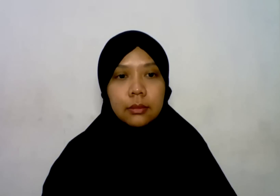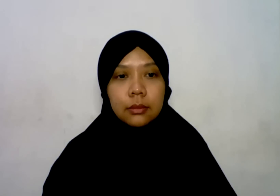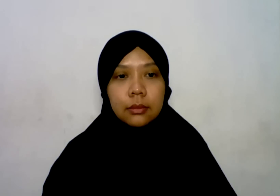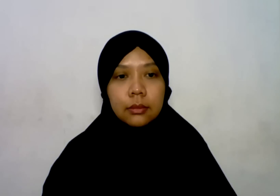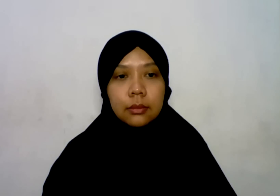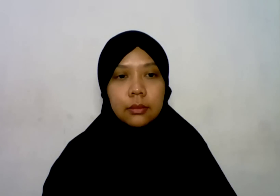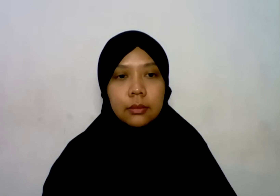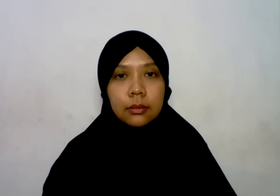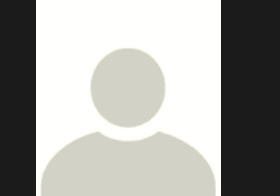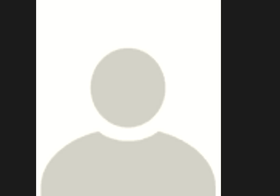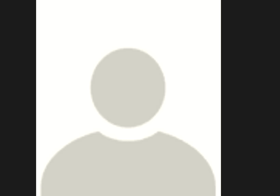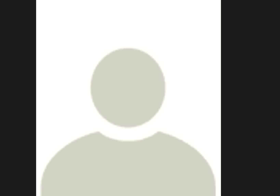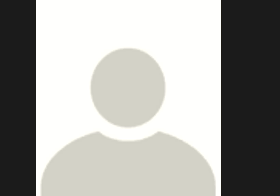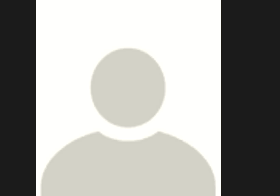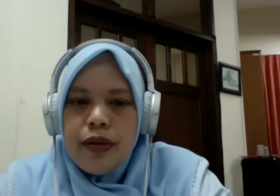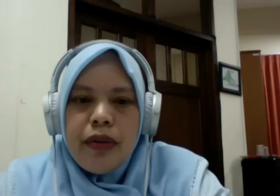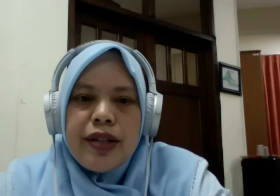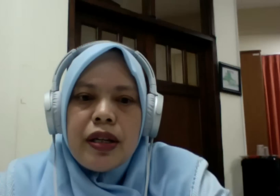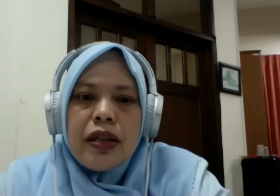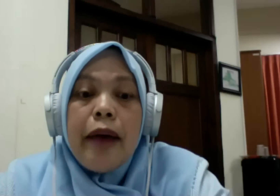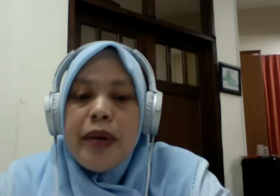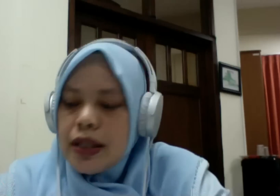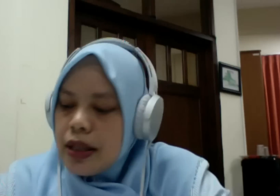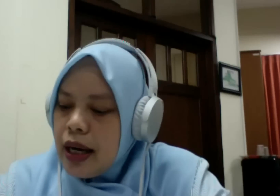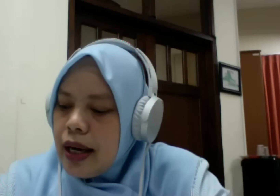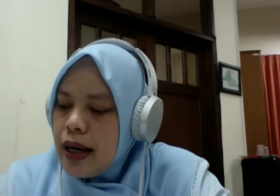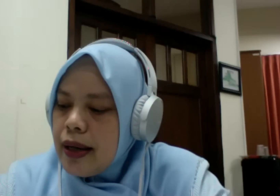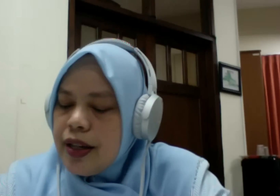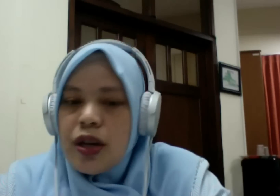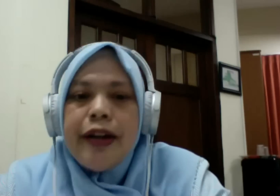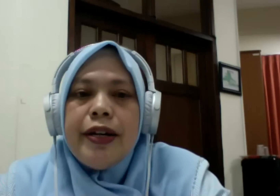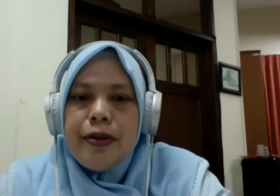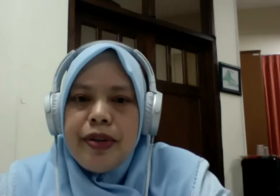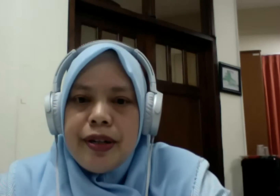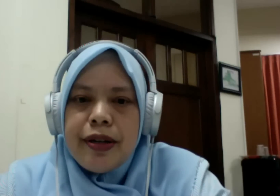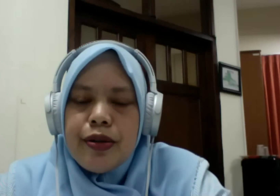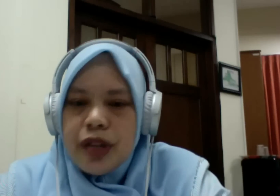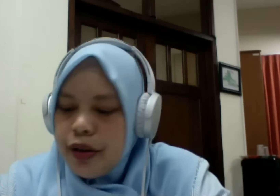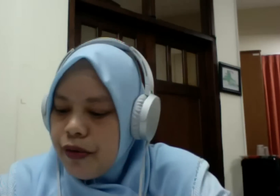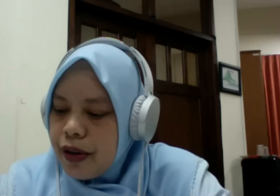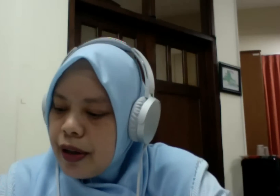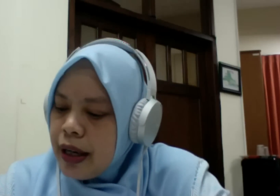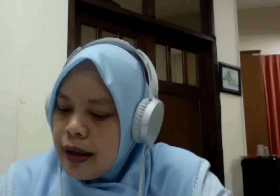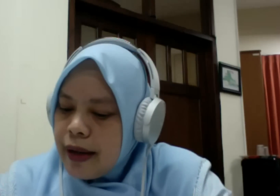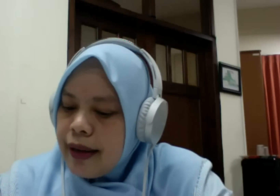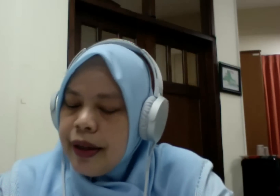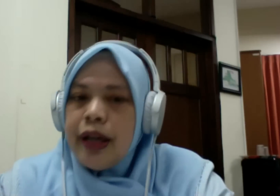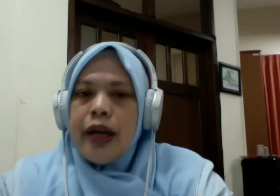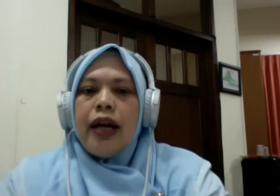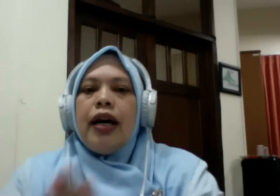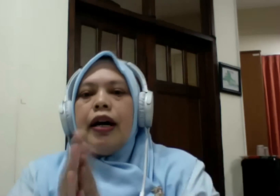Nugroho, Mrs. Nisrina, and Ms. Arum as typist and sign interpreter. So thank you for